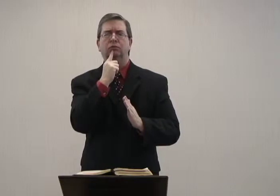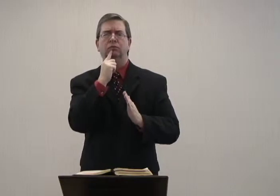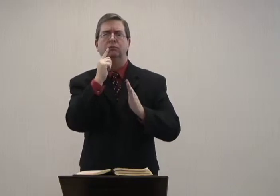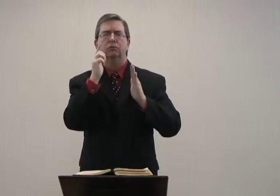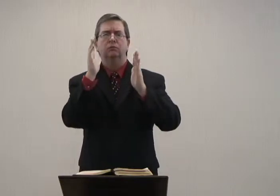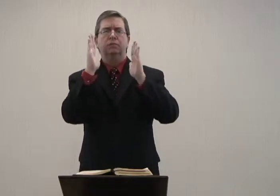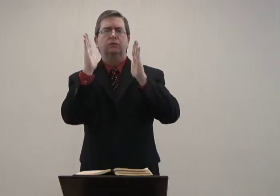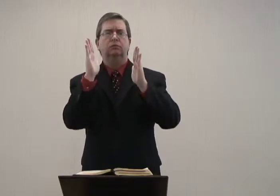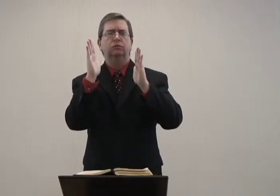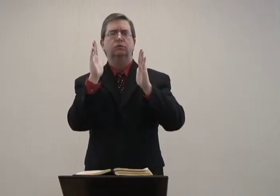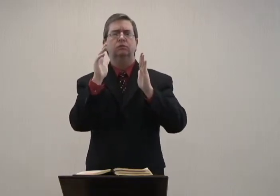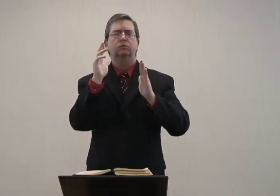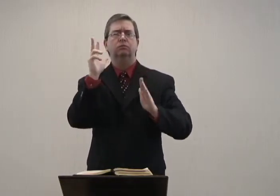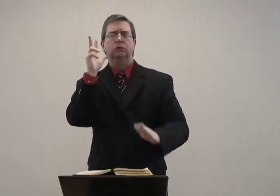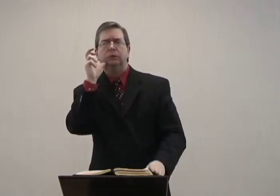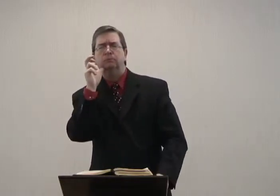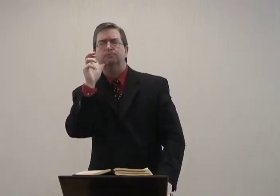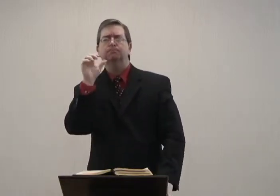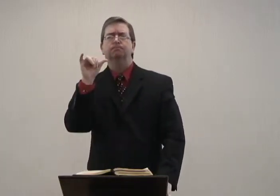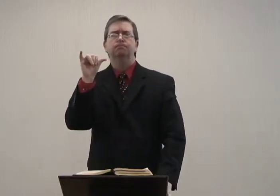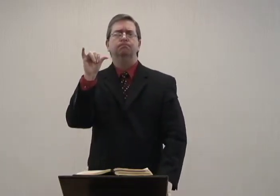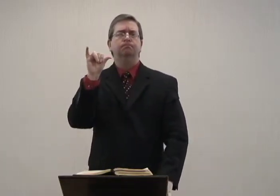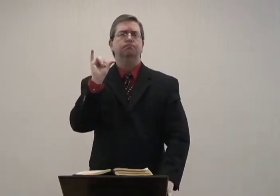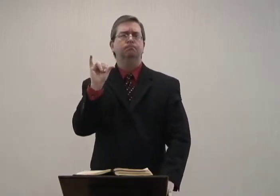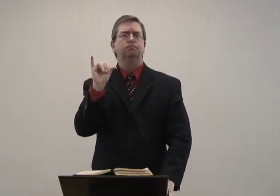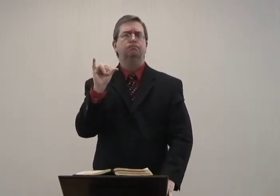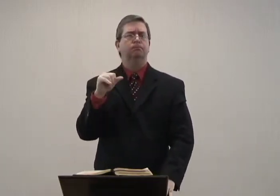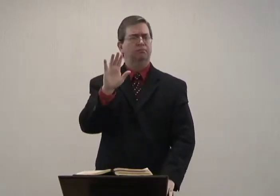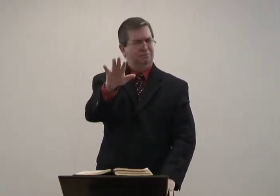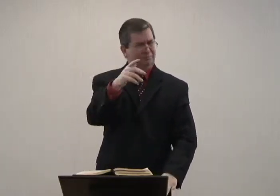it's supposed to be serious. Pay attention. Listen.